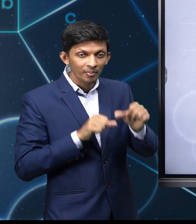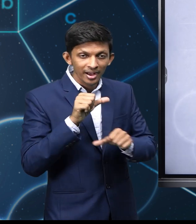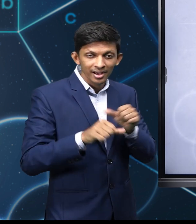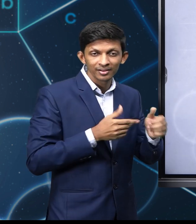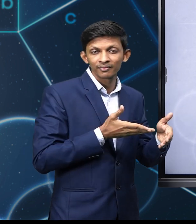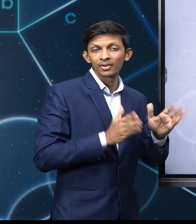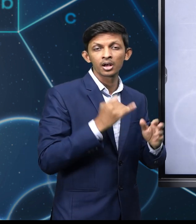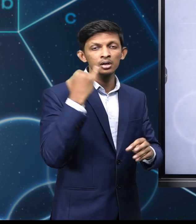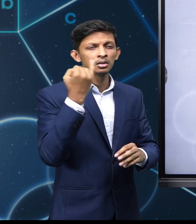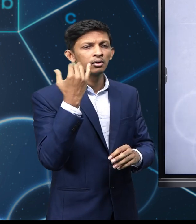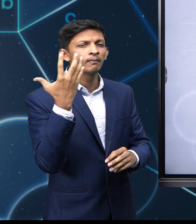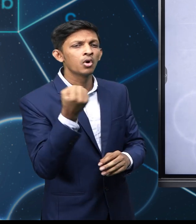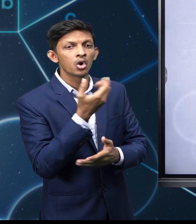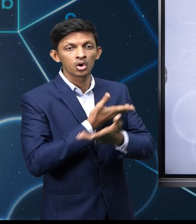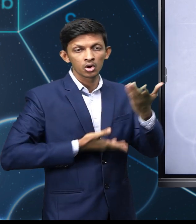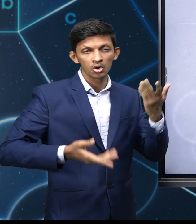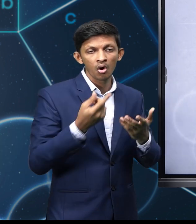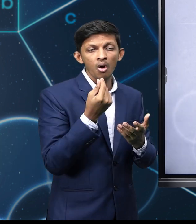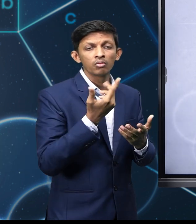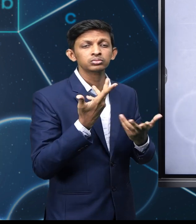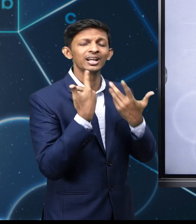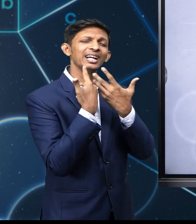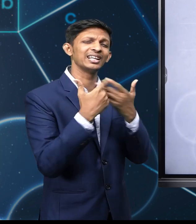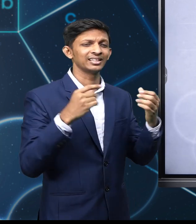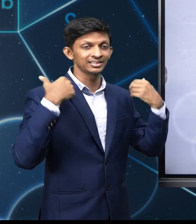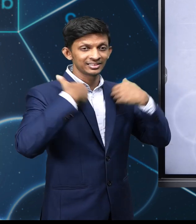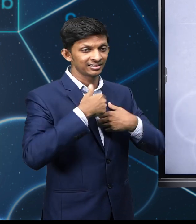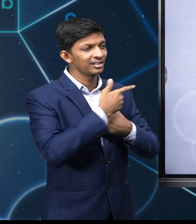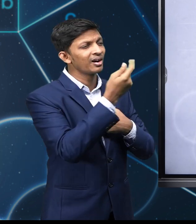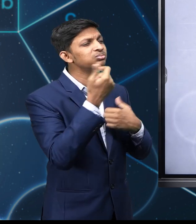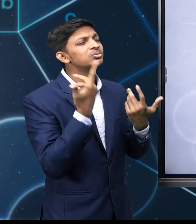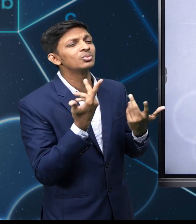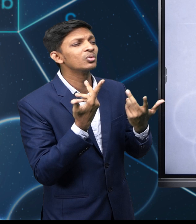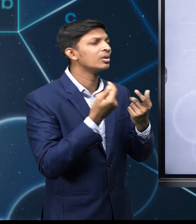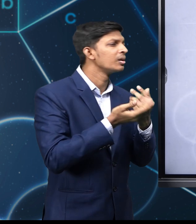Proceeding the same way, we can find the cost of any number of such shirts.